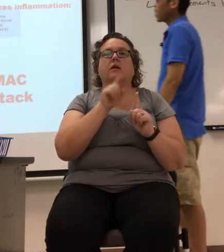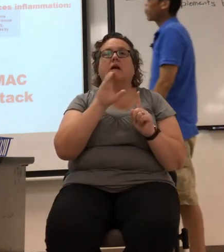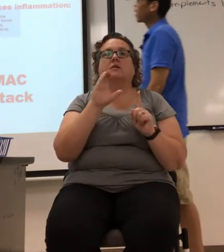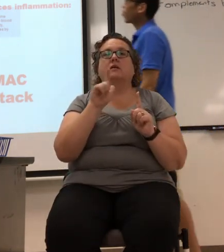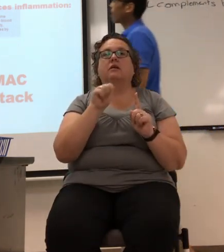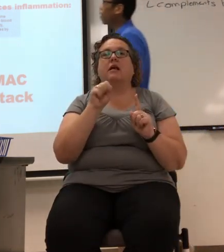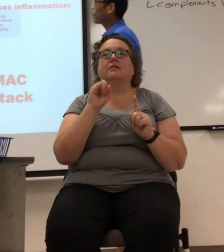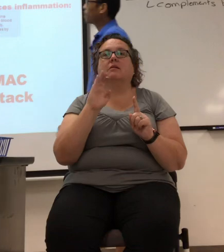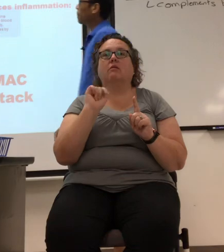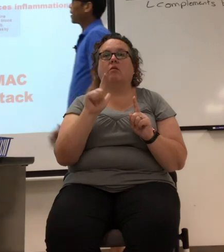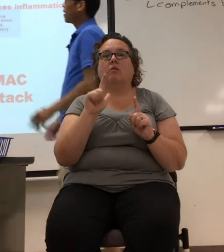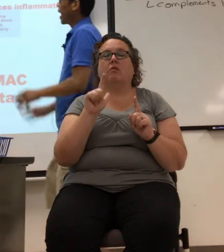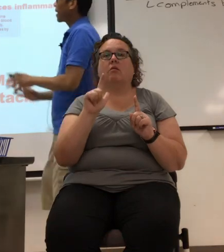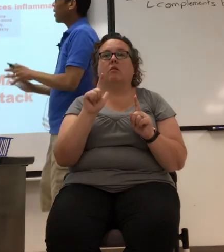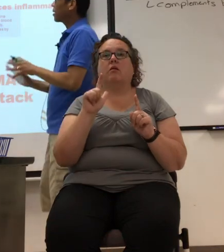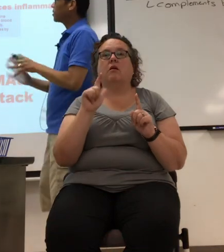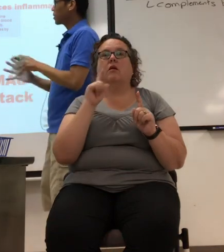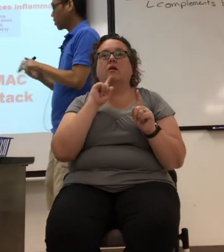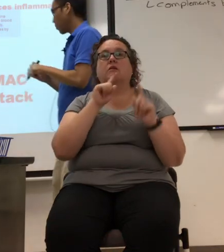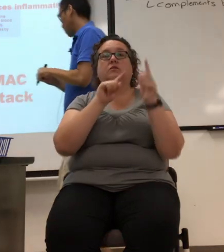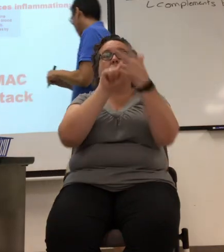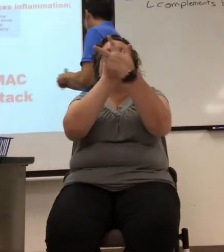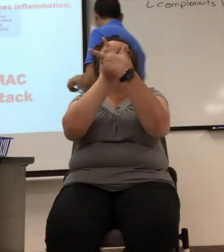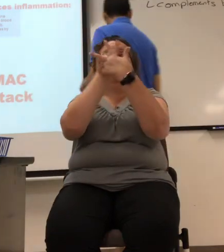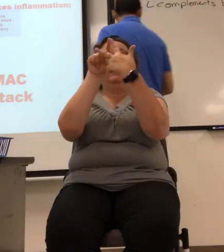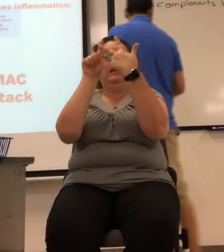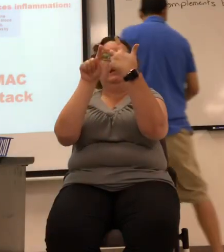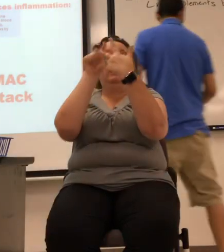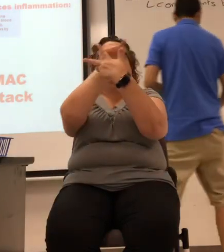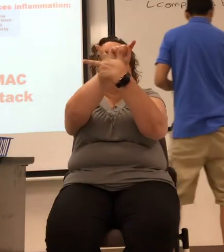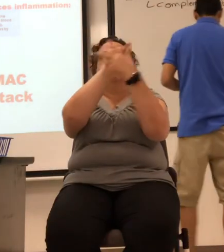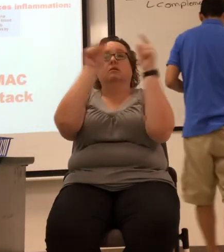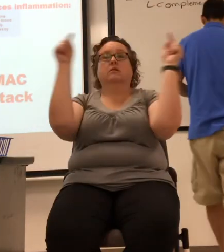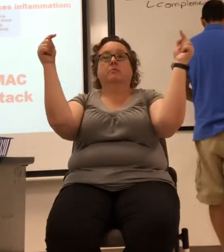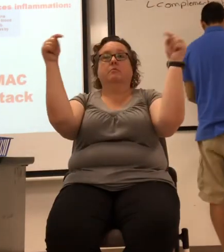classical pathway where antibodies coat the pathogen.